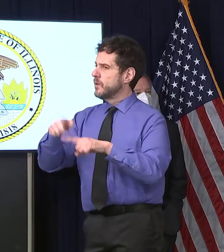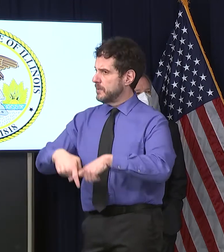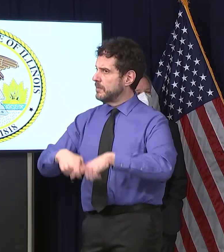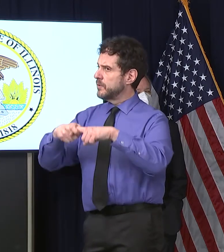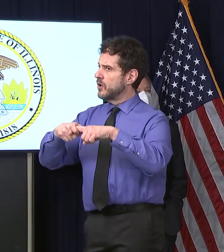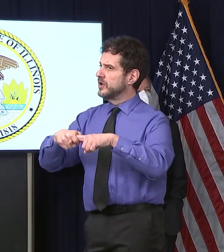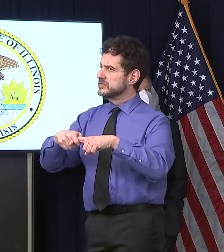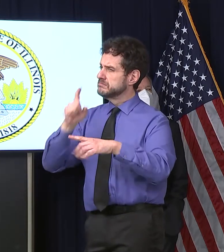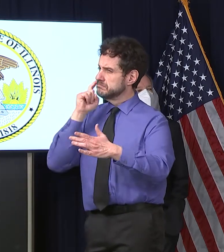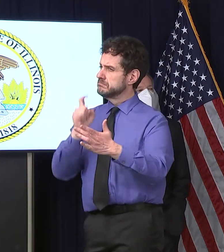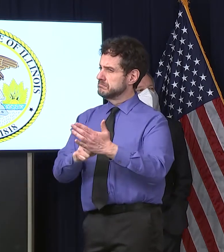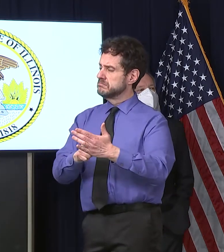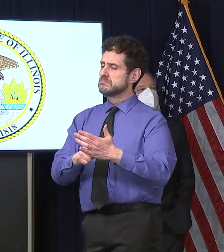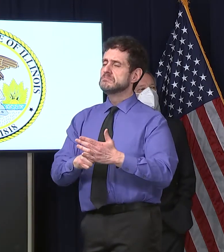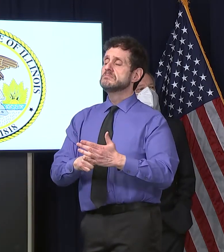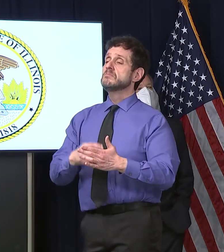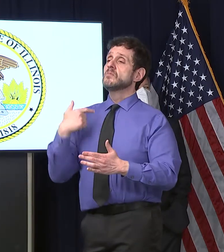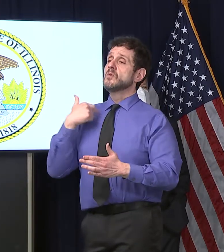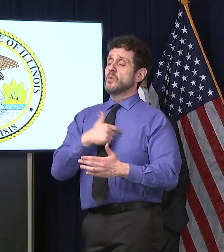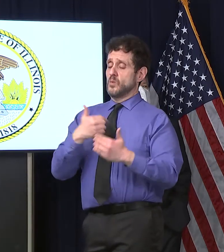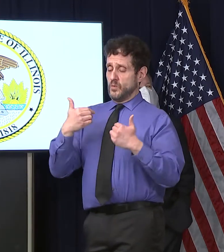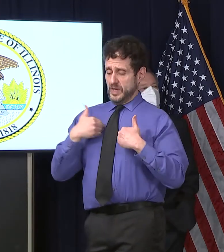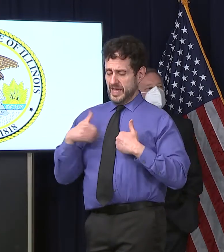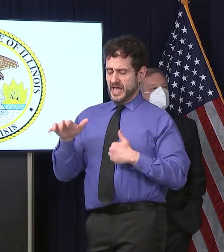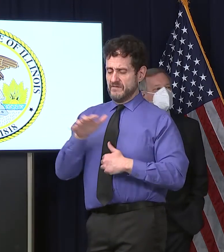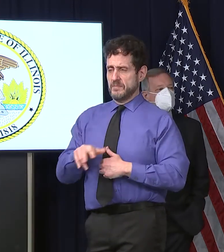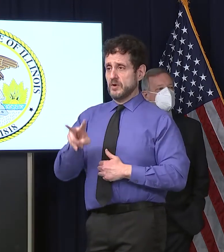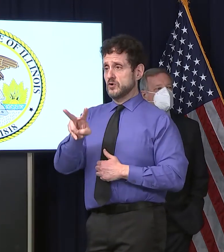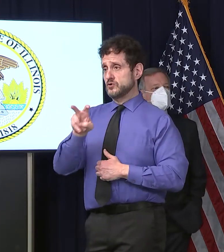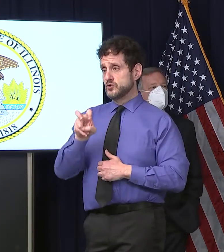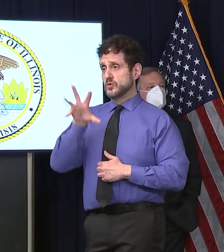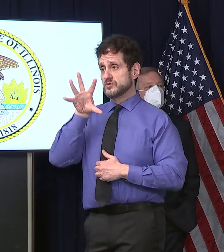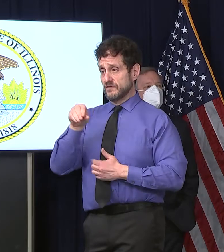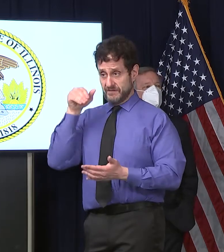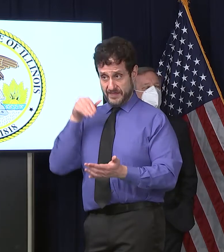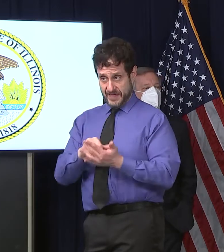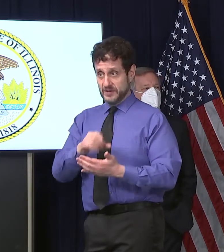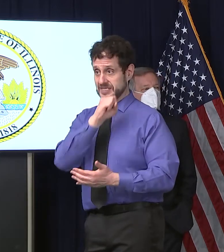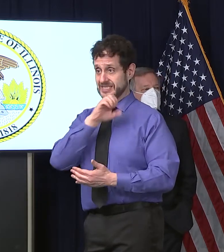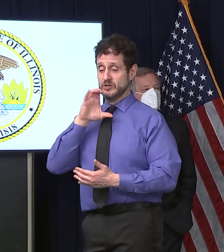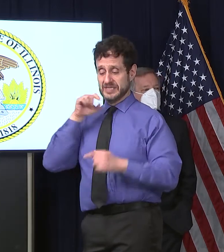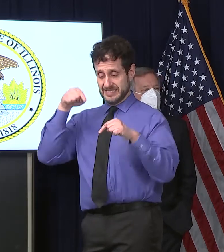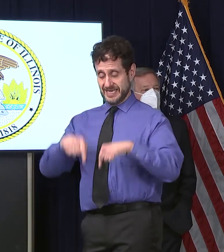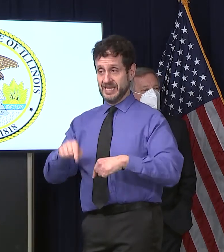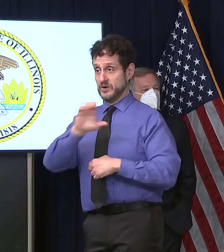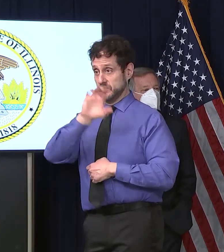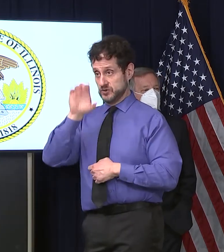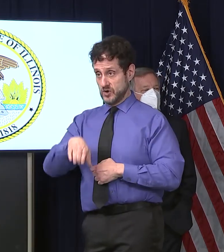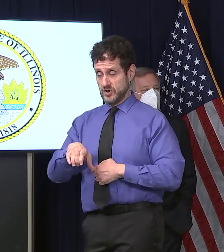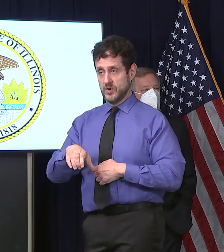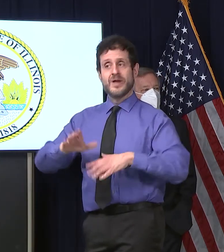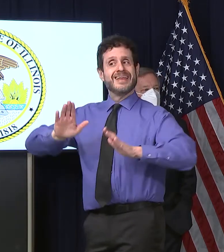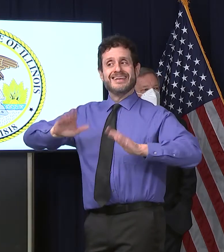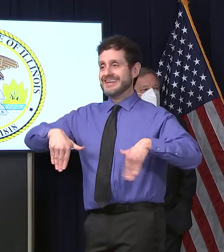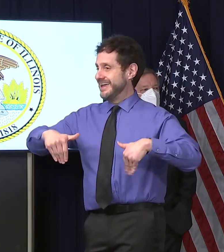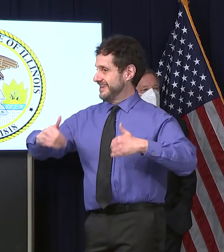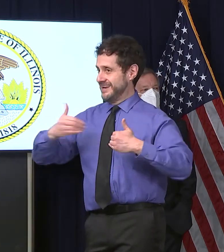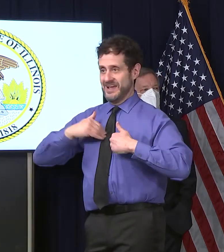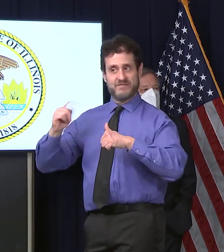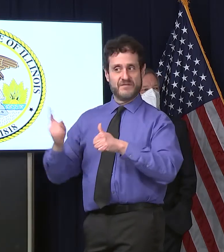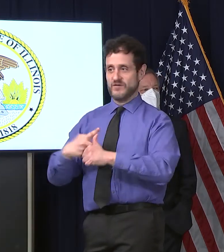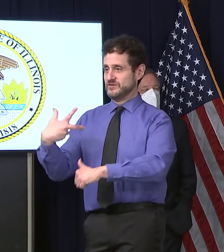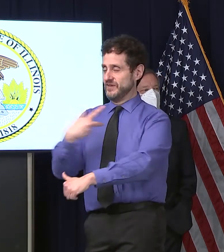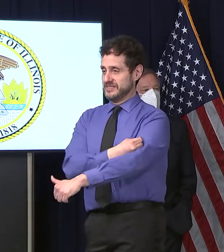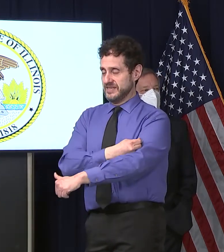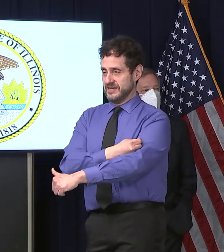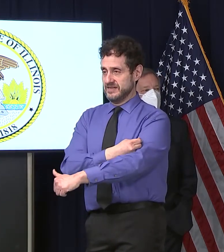out. We have approximately 250,000 seniors here in Chicago who have yet to get their first dose.